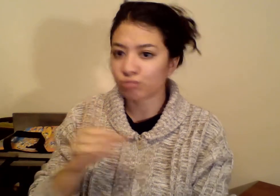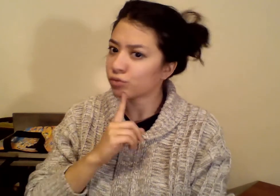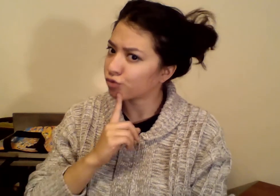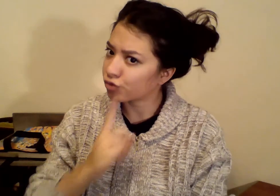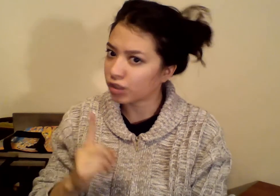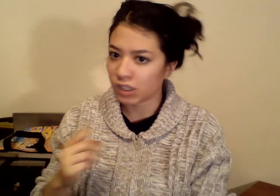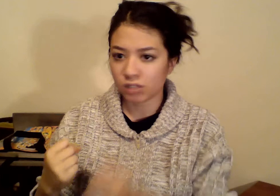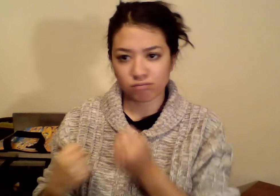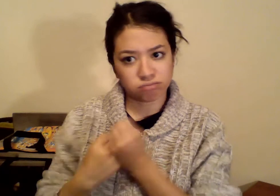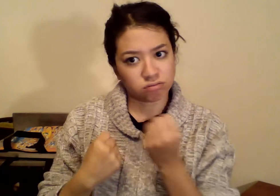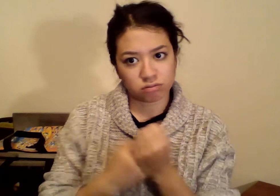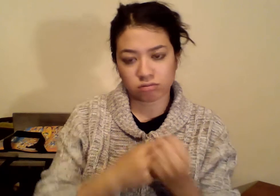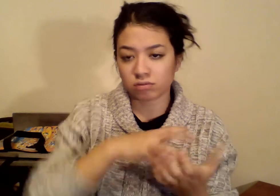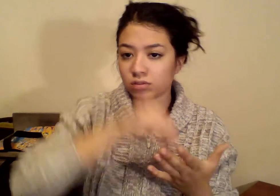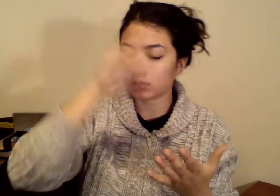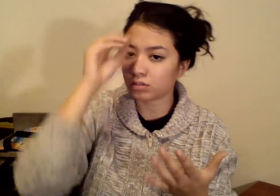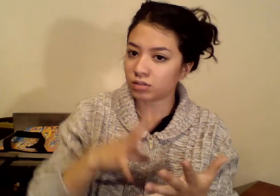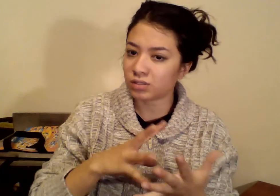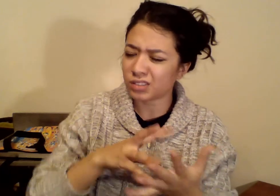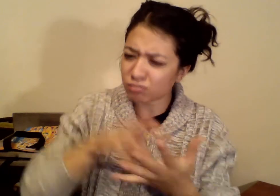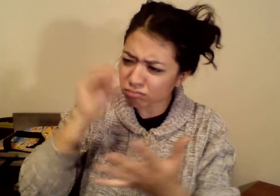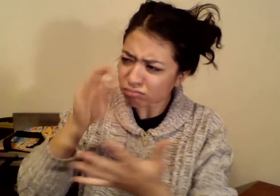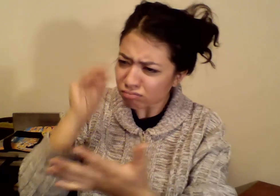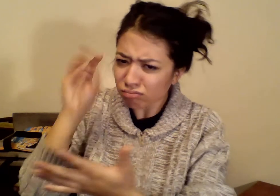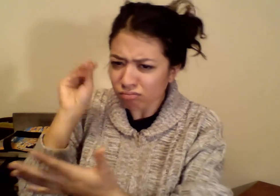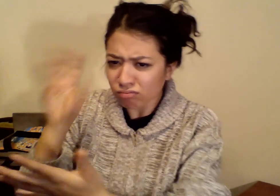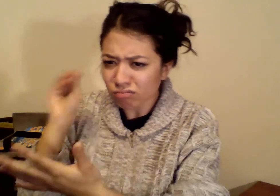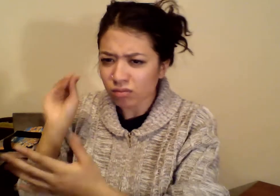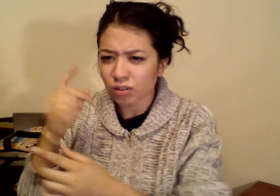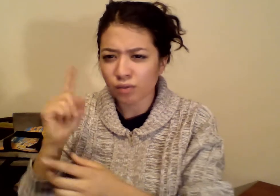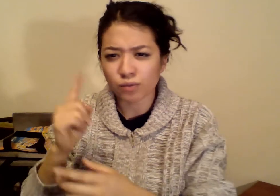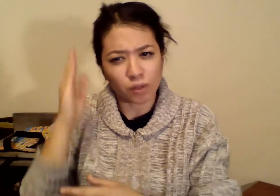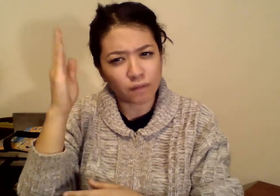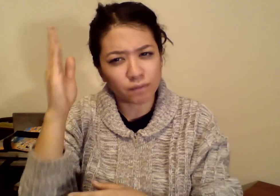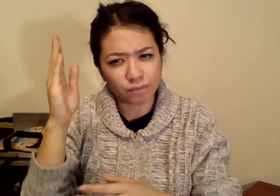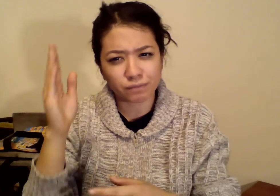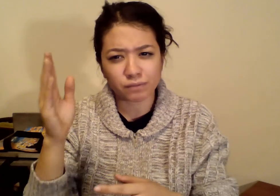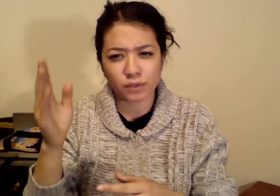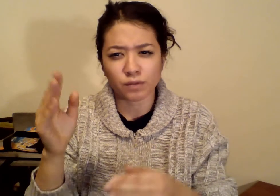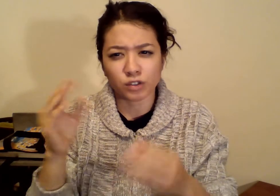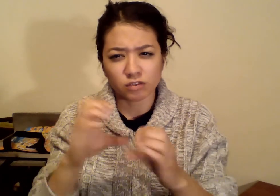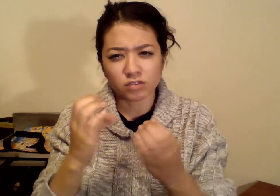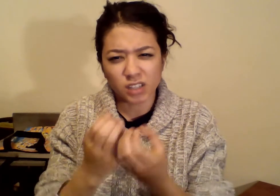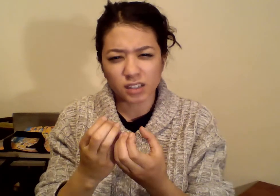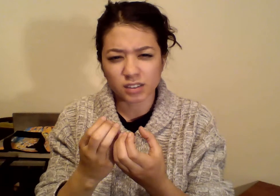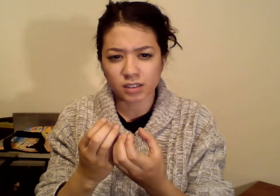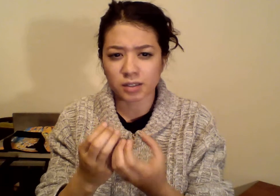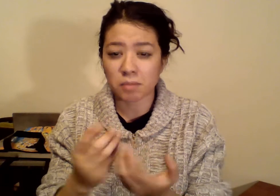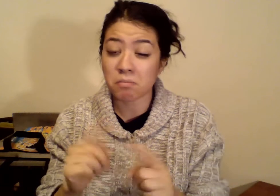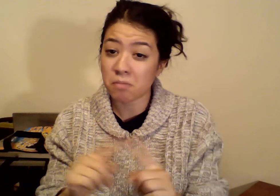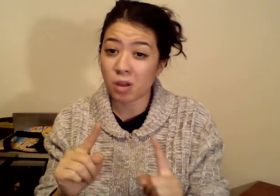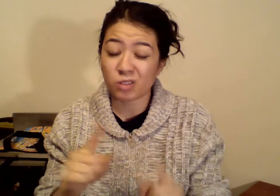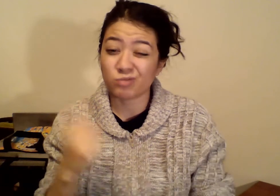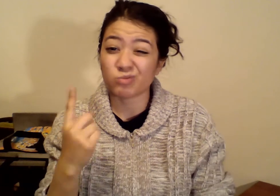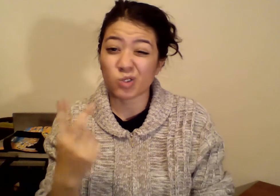who were thinking about becoming academics. And like I said, these are just 2 examples of how you can create